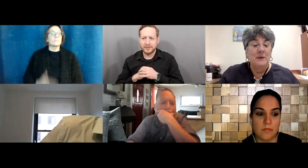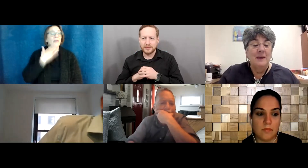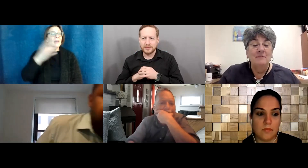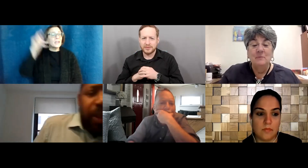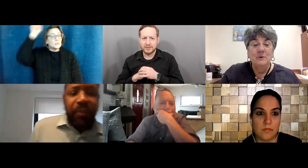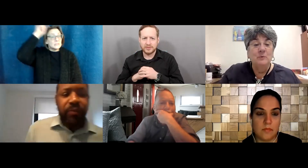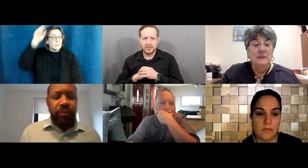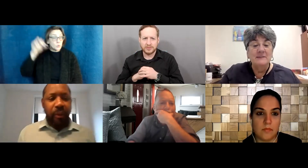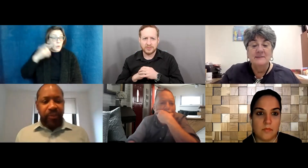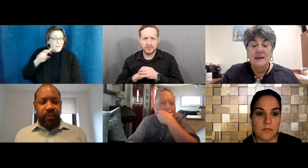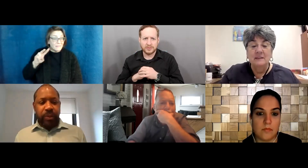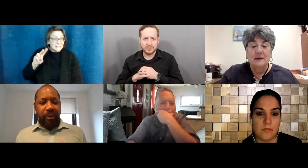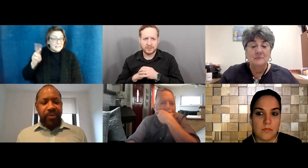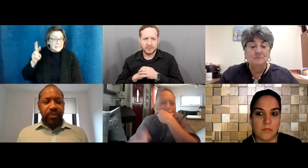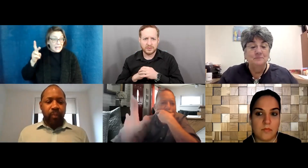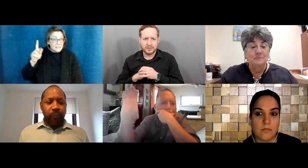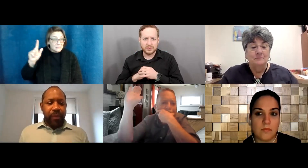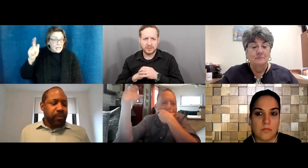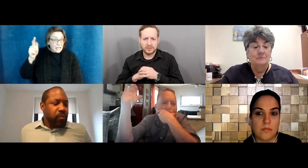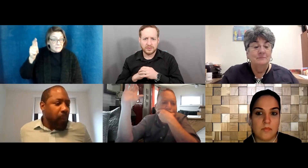Do we have anyone who would like to second that?